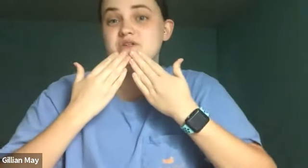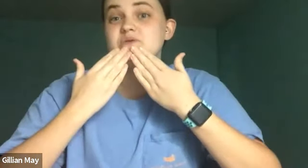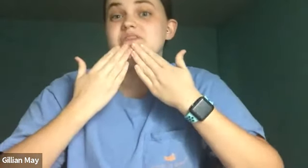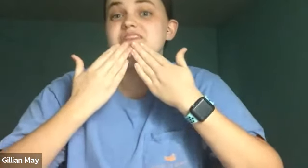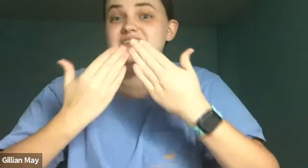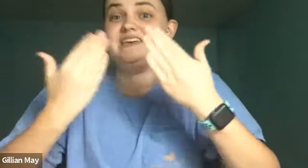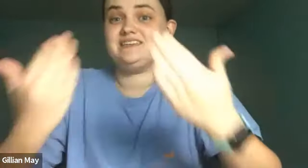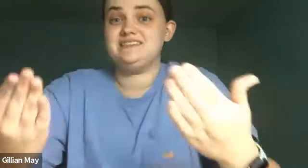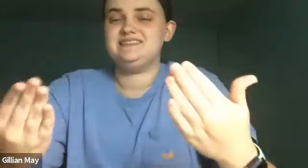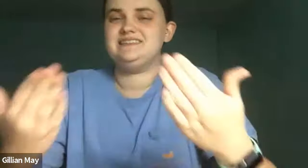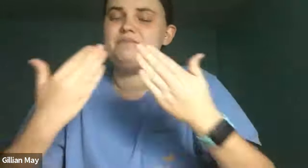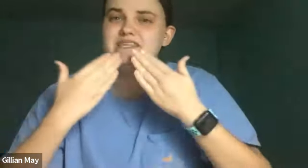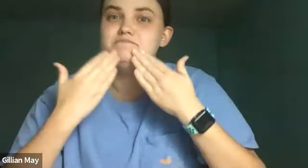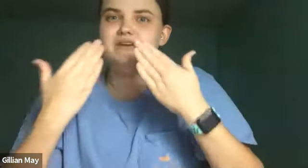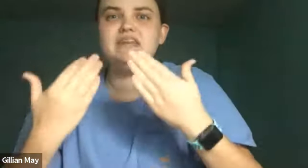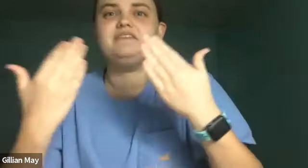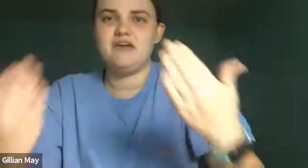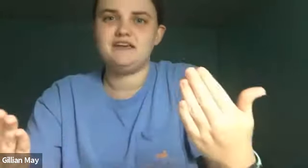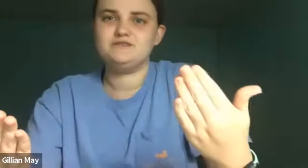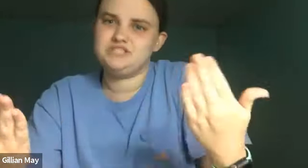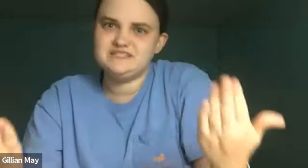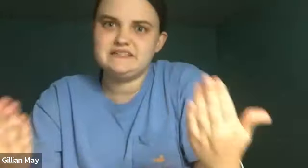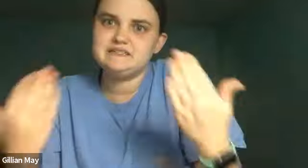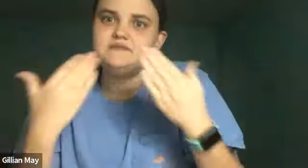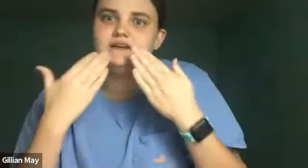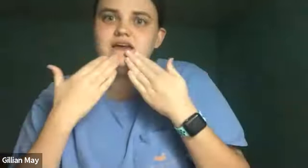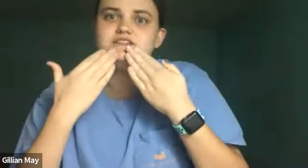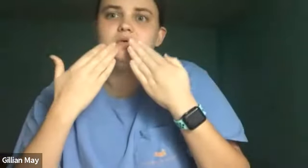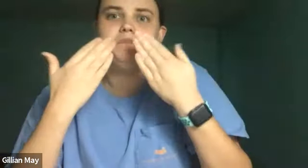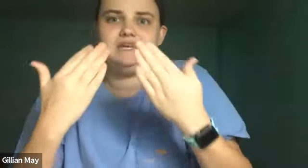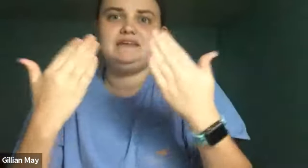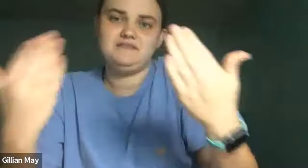do this, that means many thanks, which is Thanksgiving Day. So many